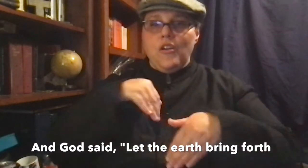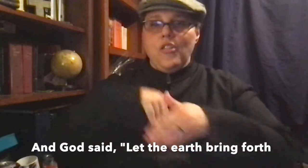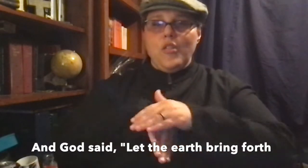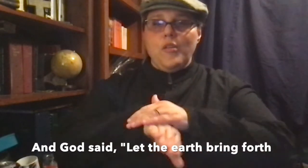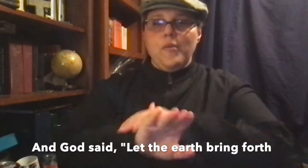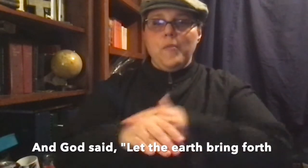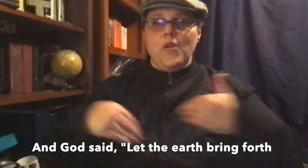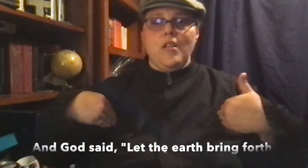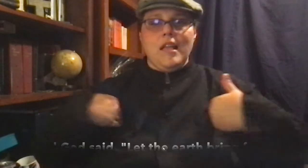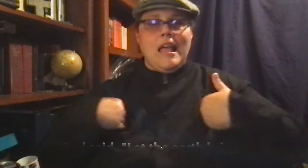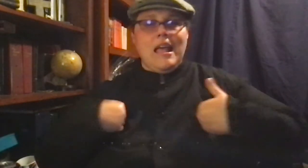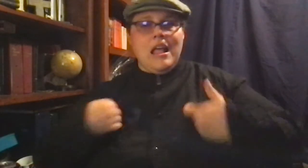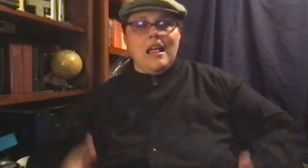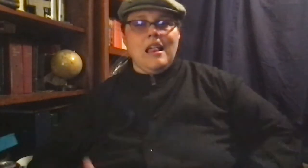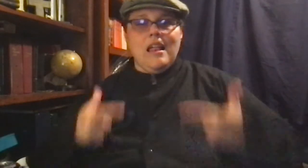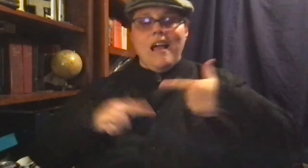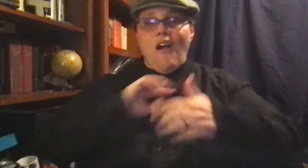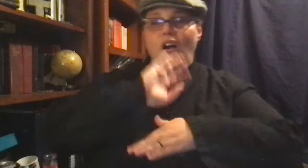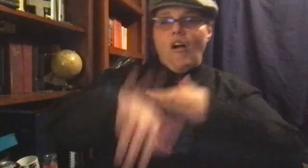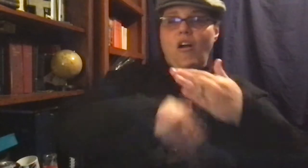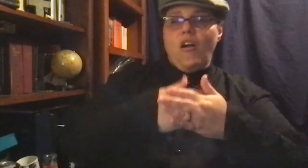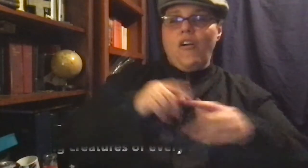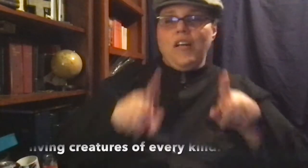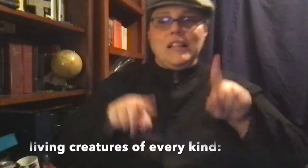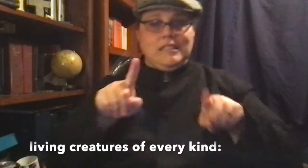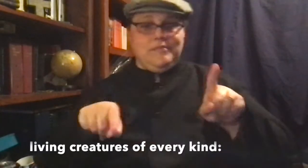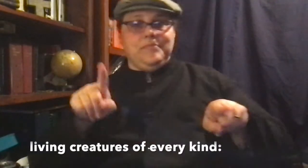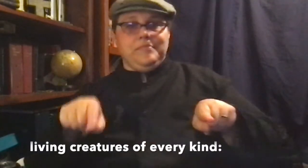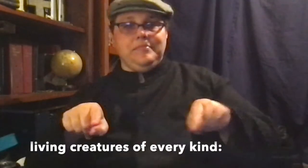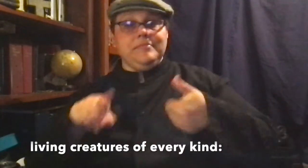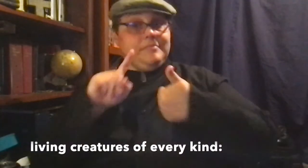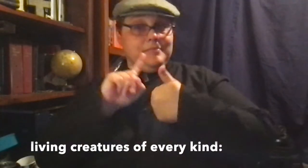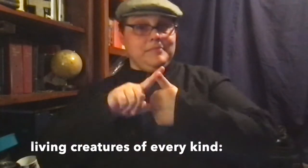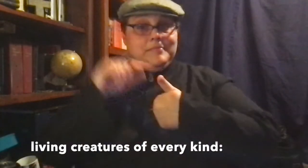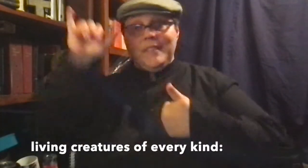the earth bring forth living creatures of every kind,